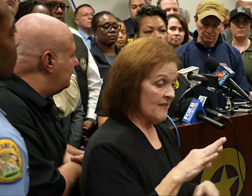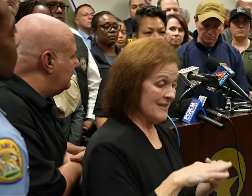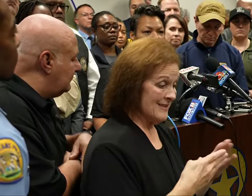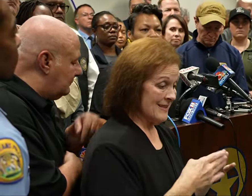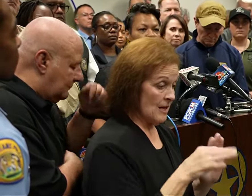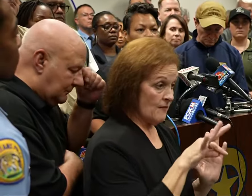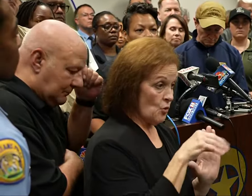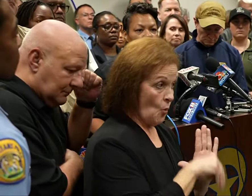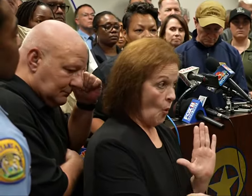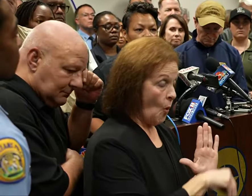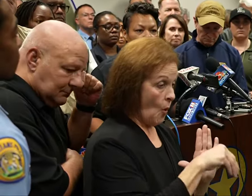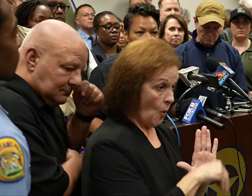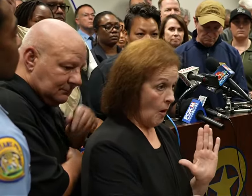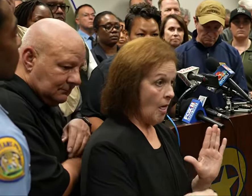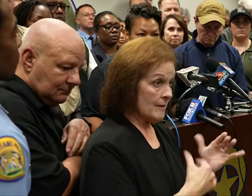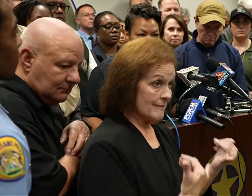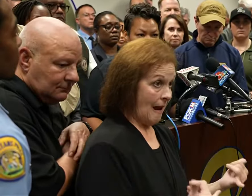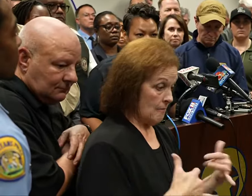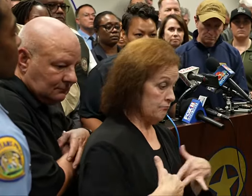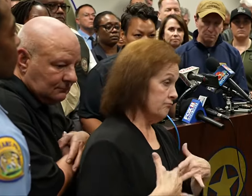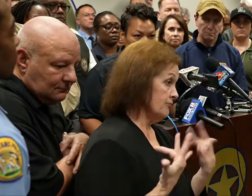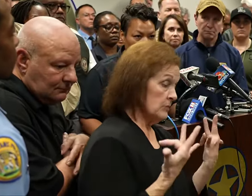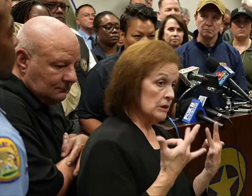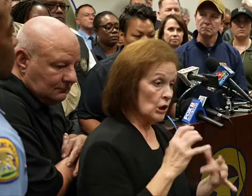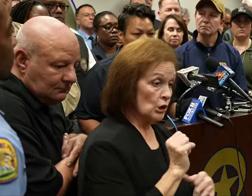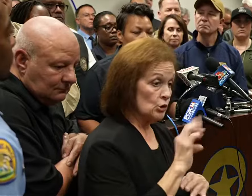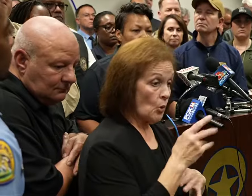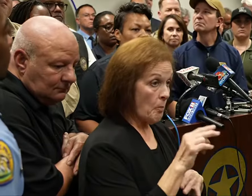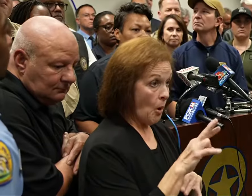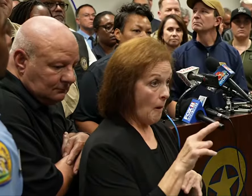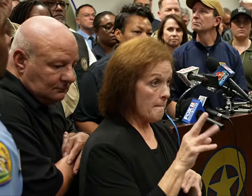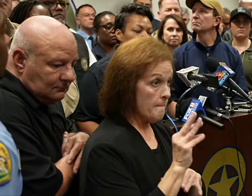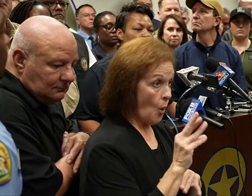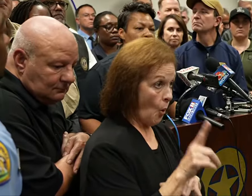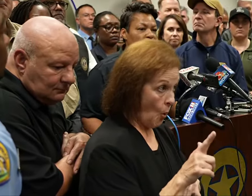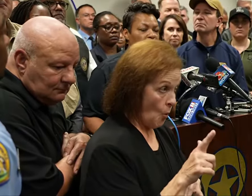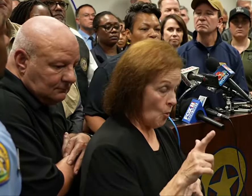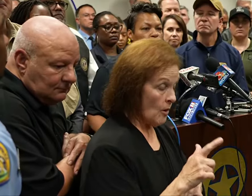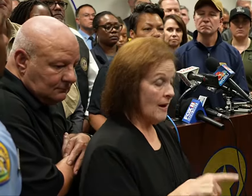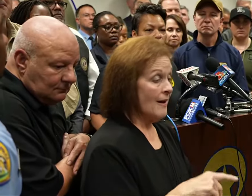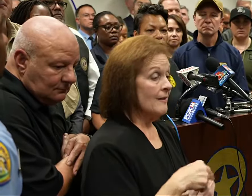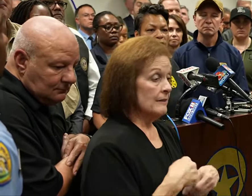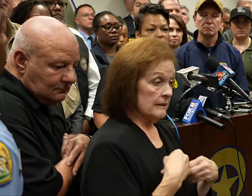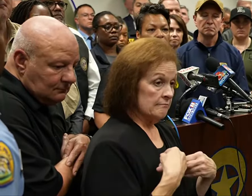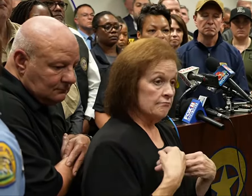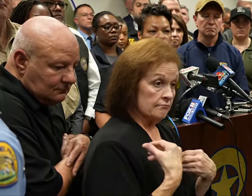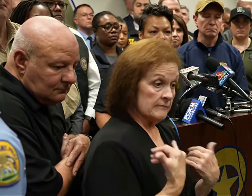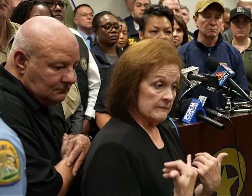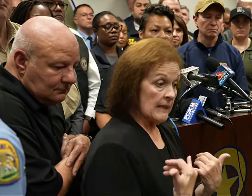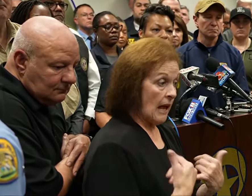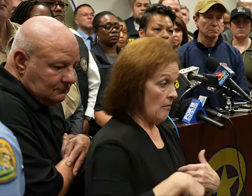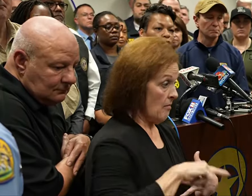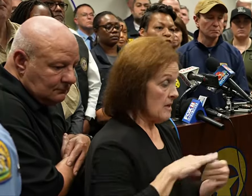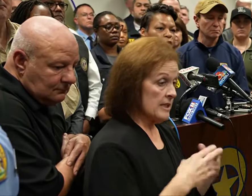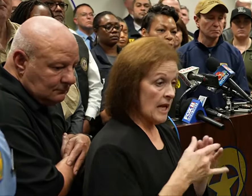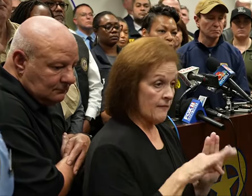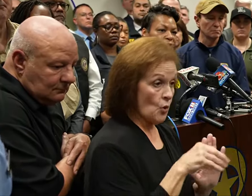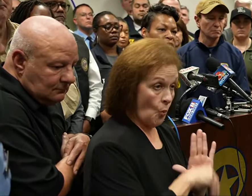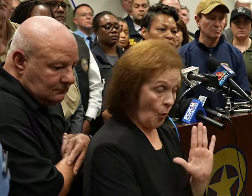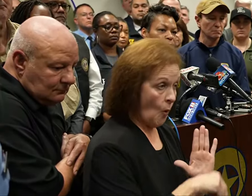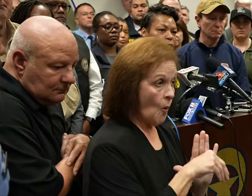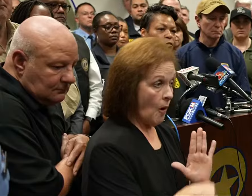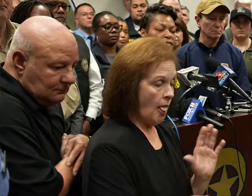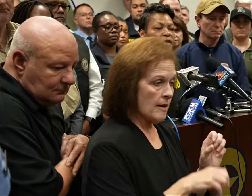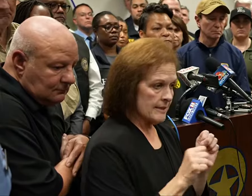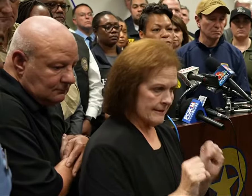of New Orleans is hosting Super Bowl this year, it gave the city of New Orleans an opportunity to go further